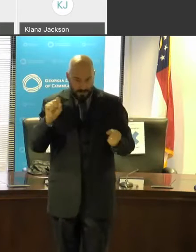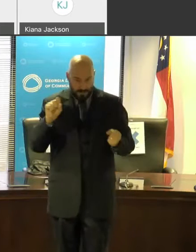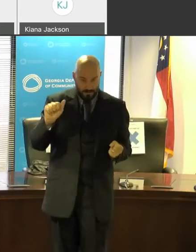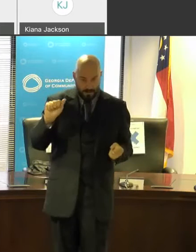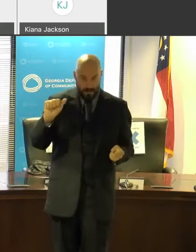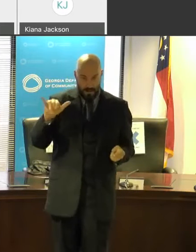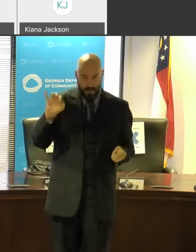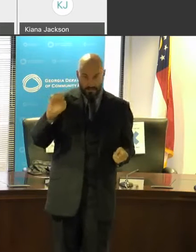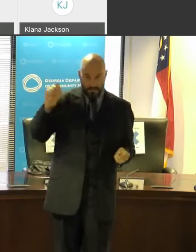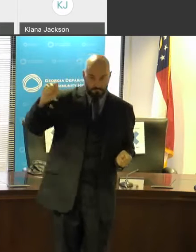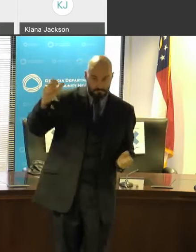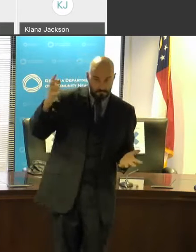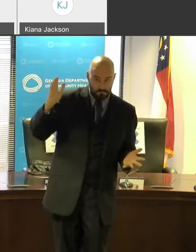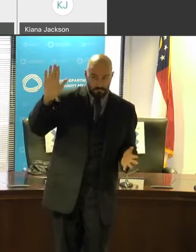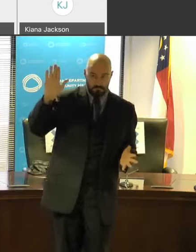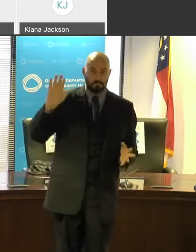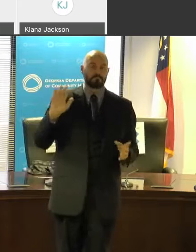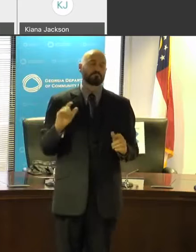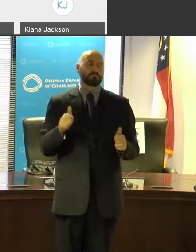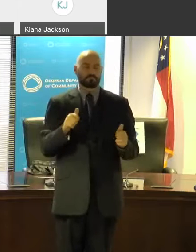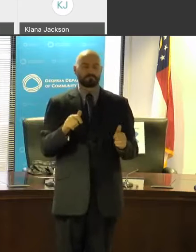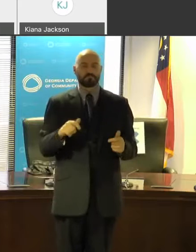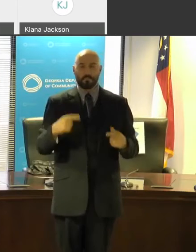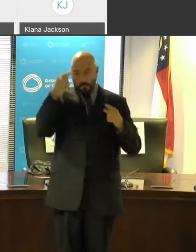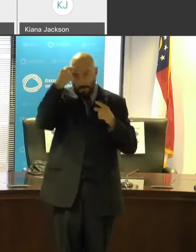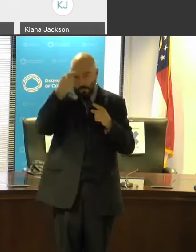Aye. Aye. Aye.